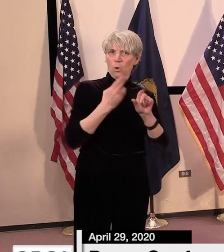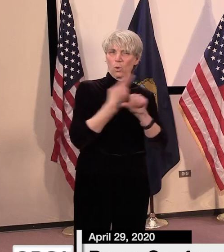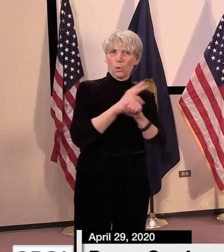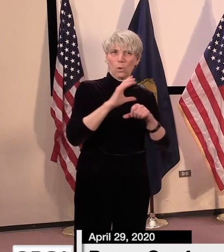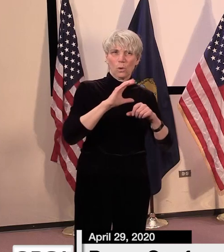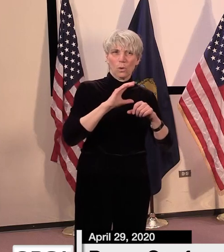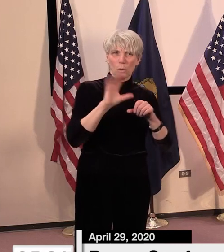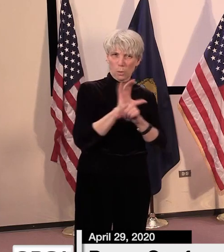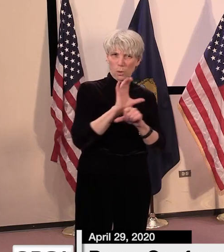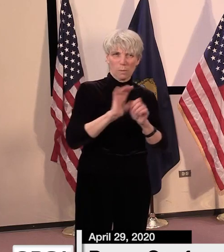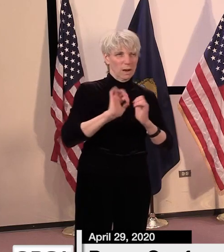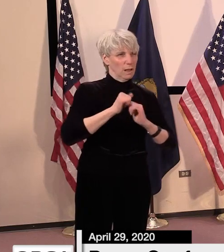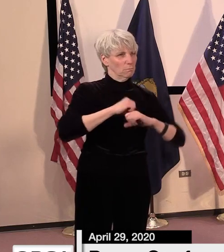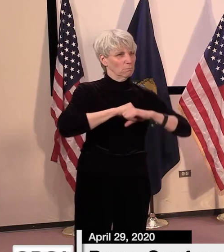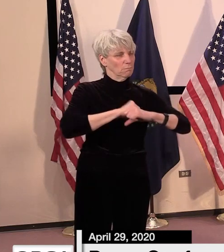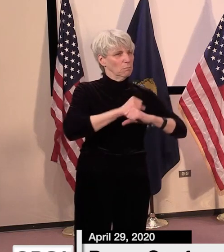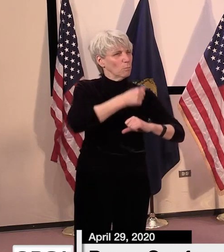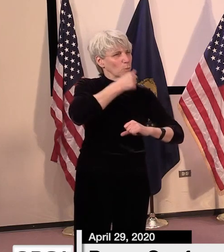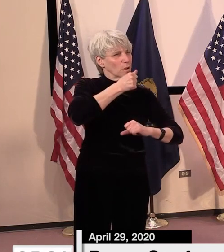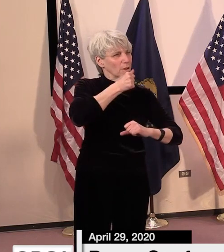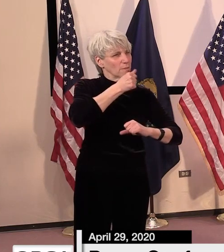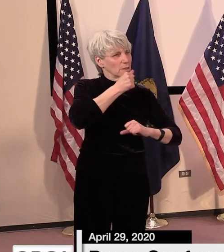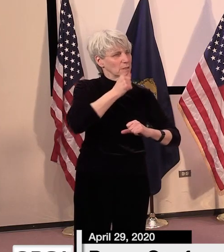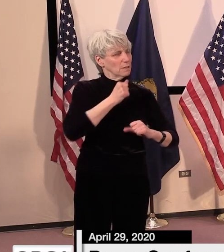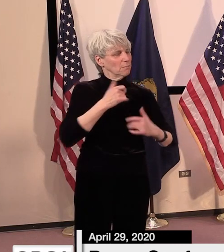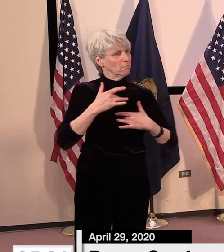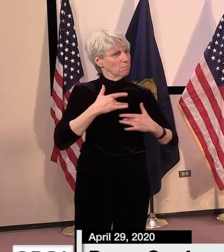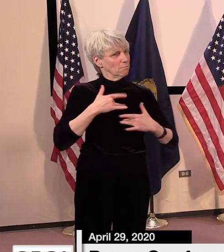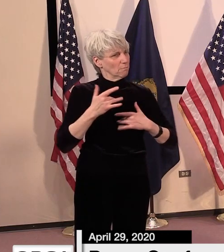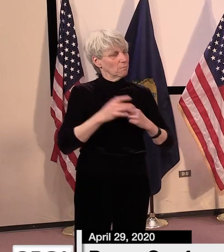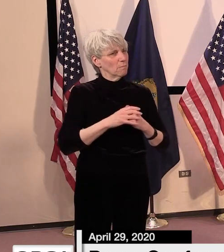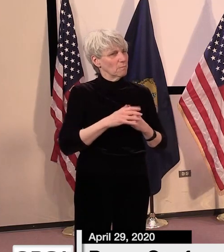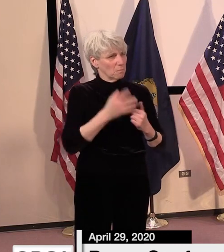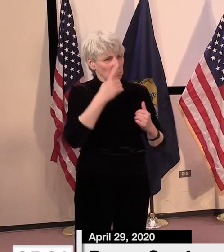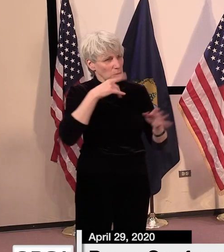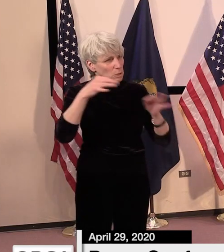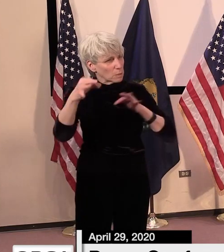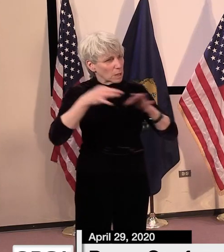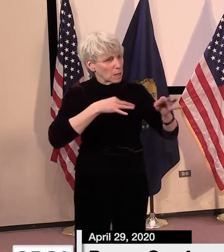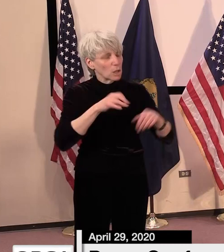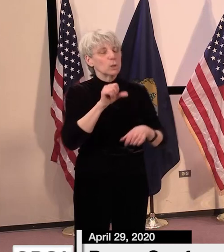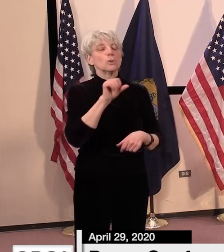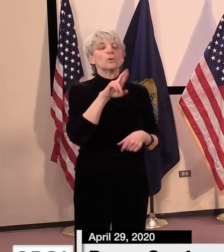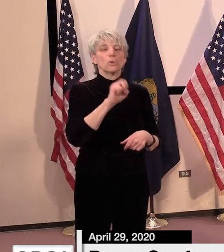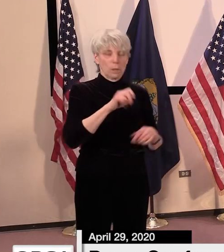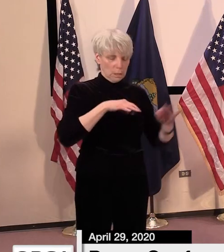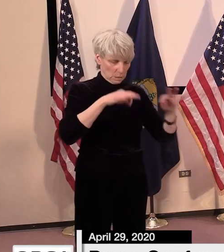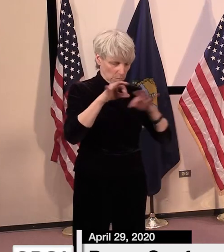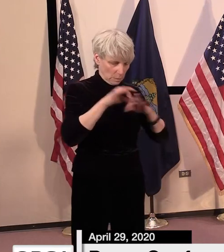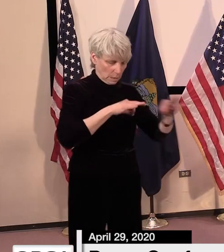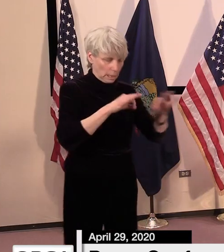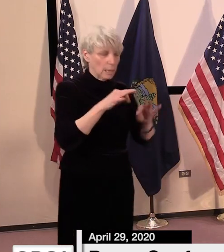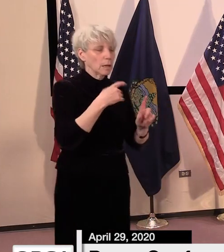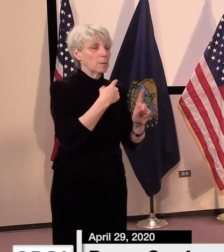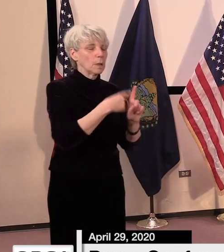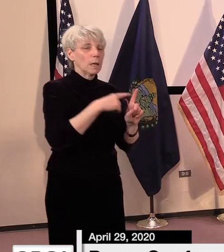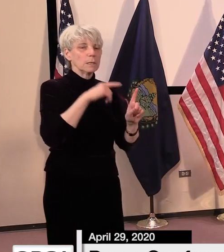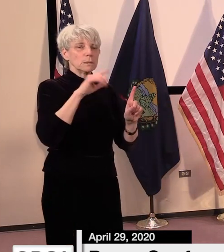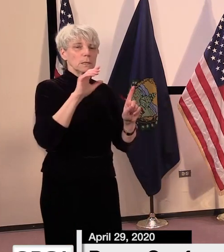Sure, I can say a little bit more about the system and then turn it over to our ADS colleagues who can speak to the